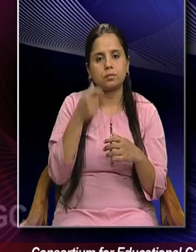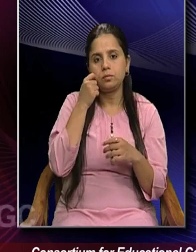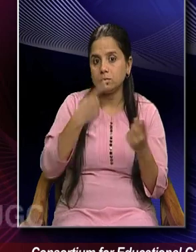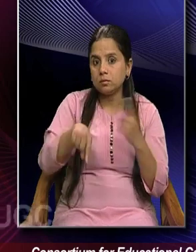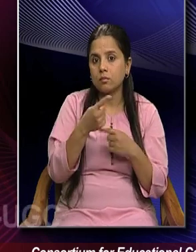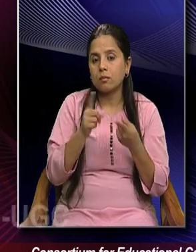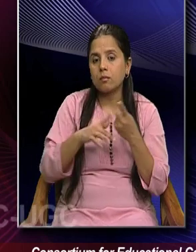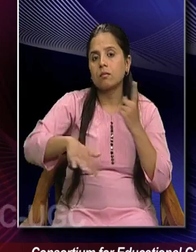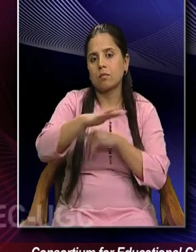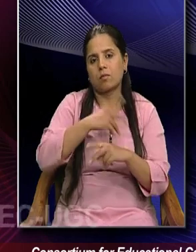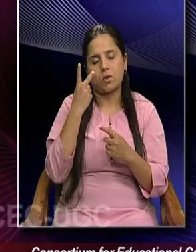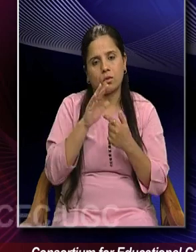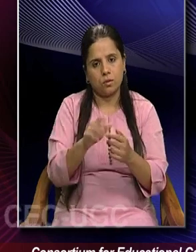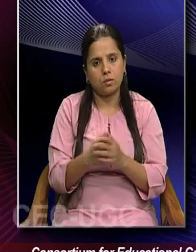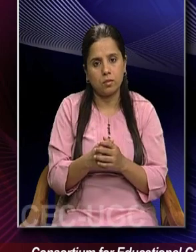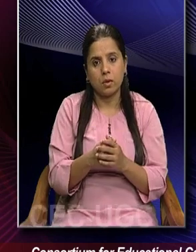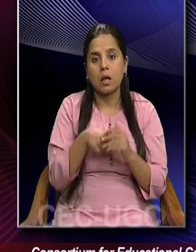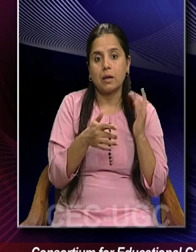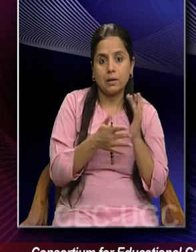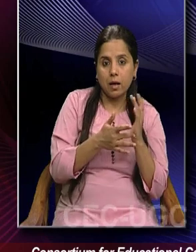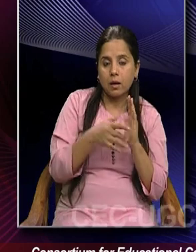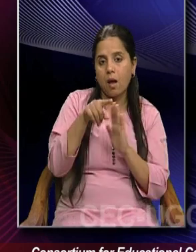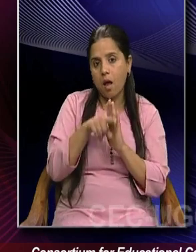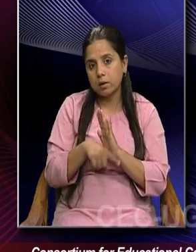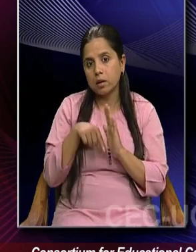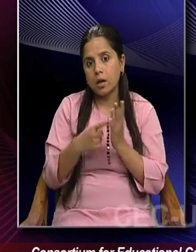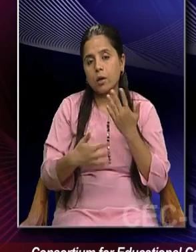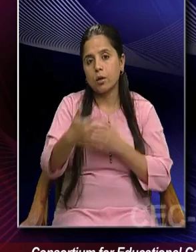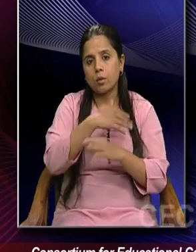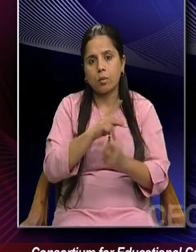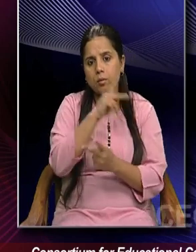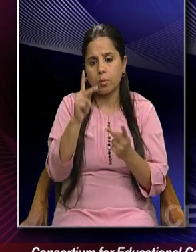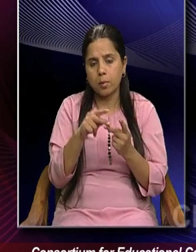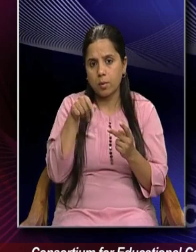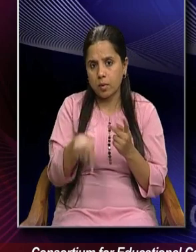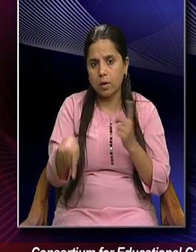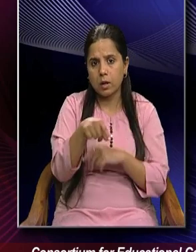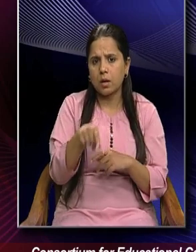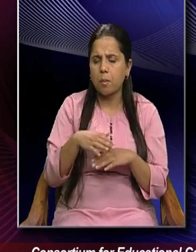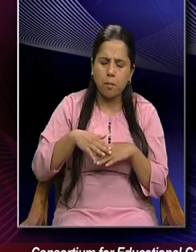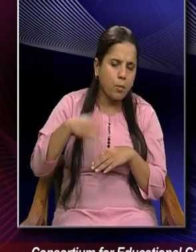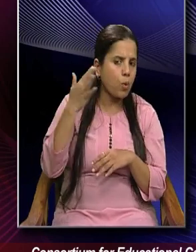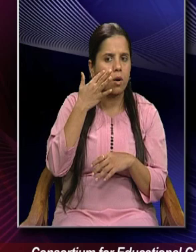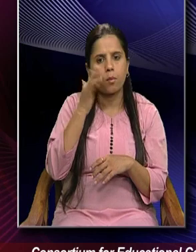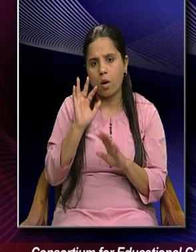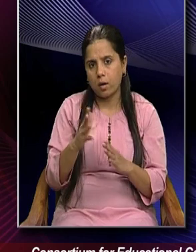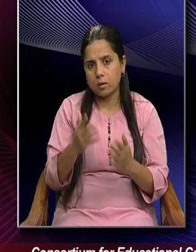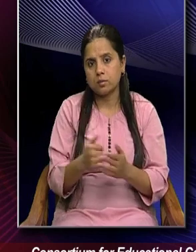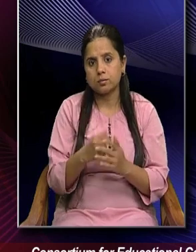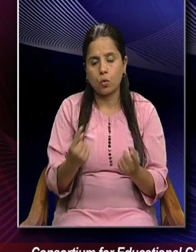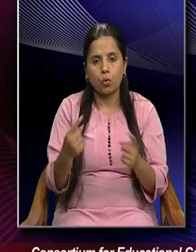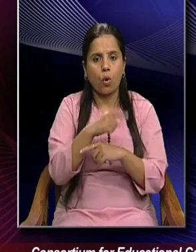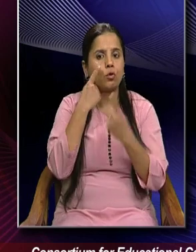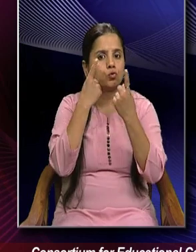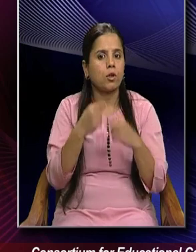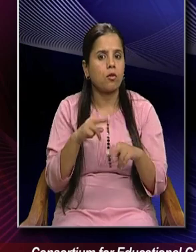ground. Technical and ethical reporting practices. Accuracy and verification is the utmost important. cross-check